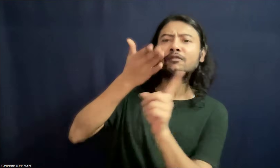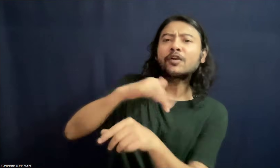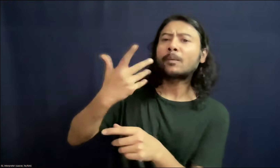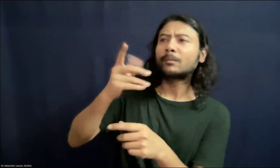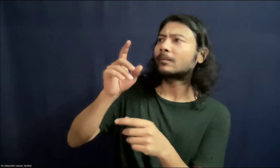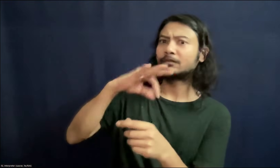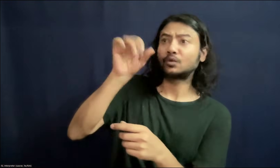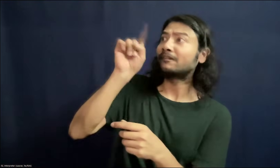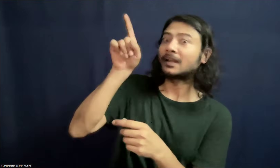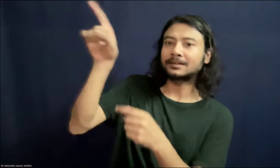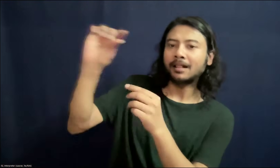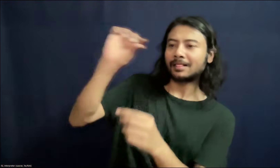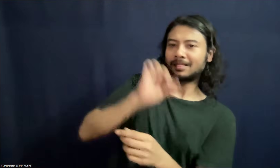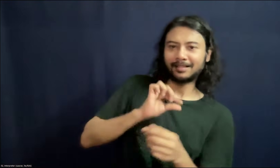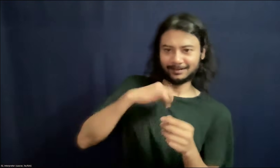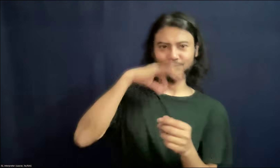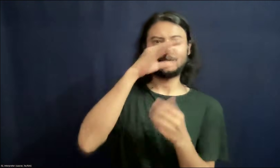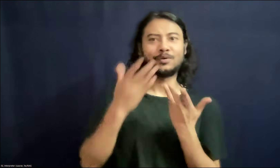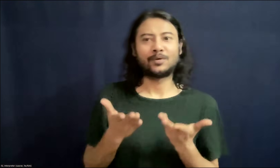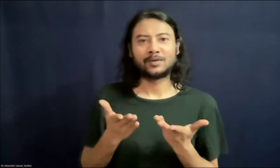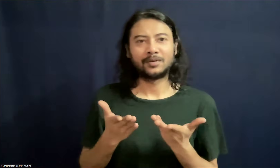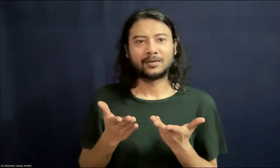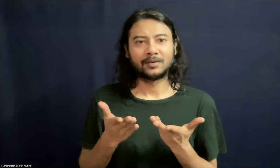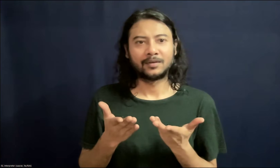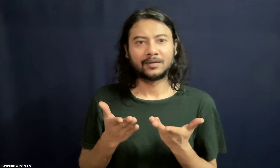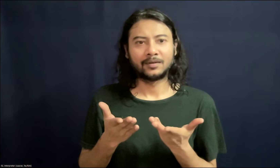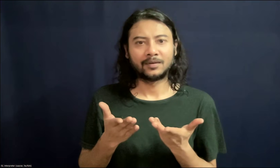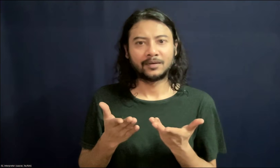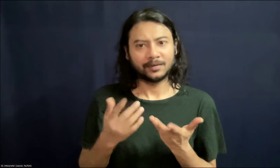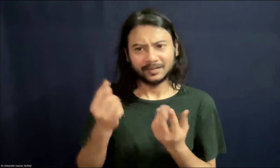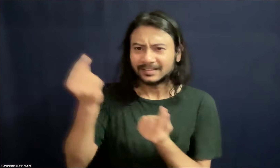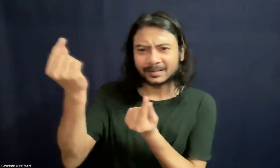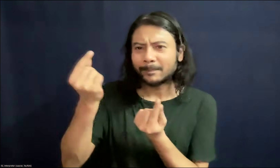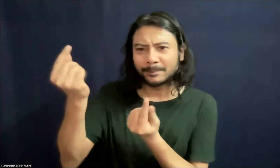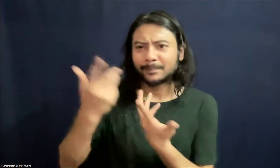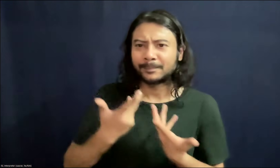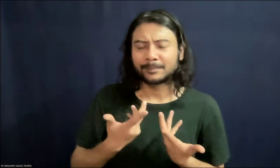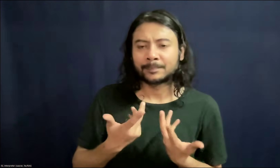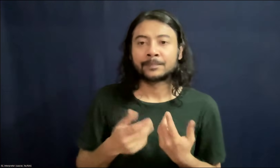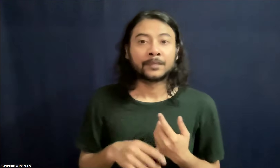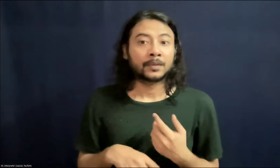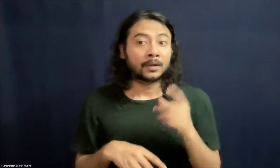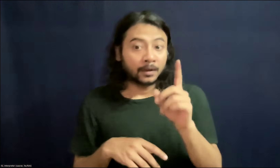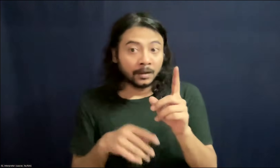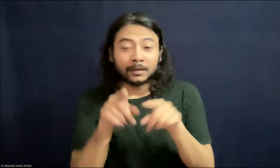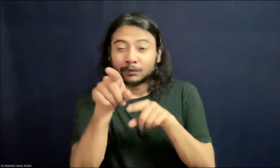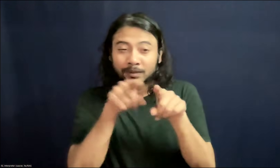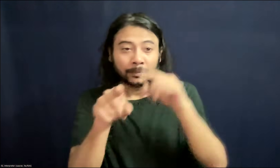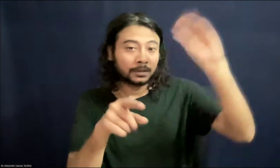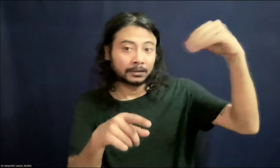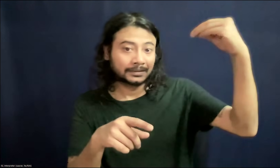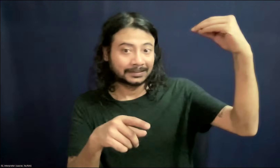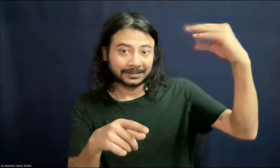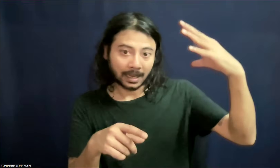So that means the quality of the sunlight and the quality of the sun are quite same, isn't it?